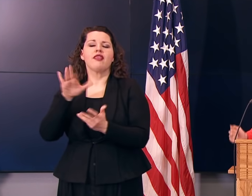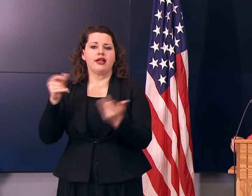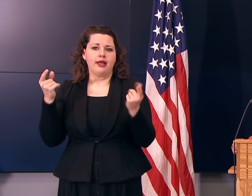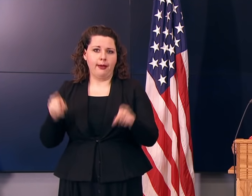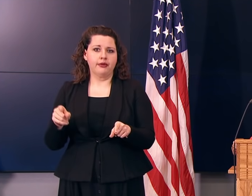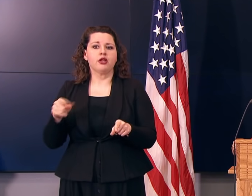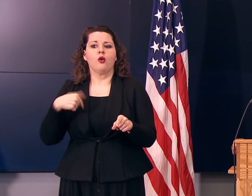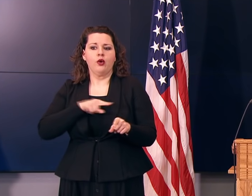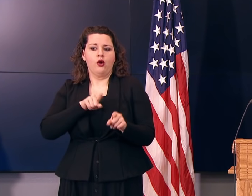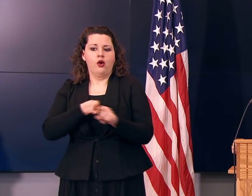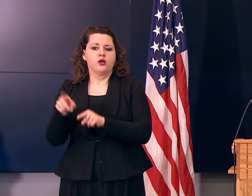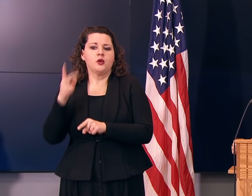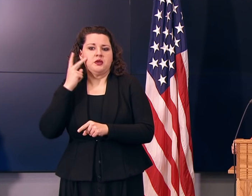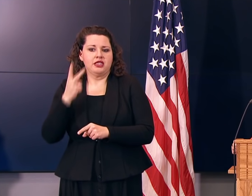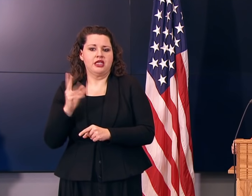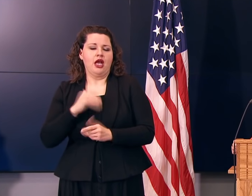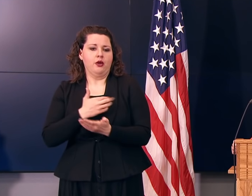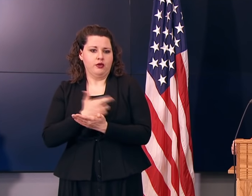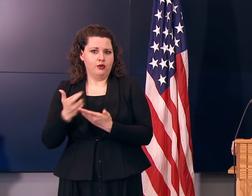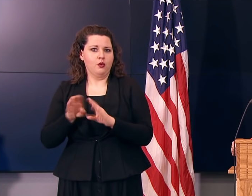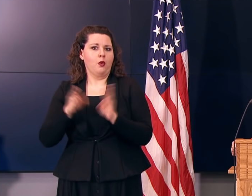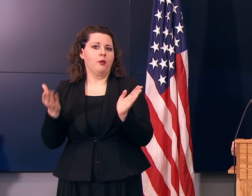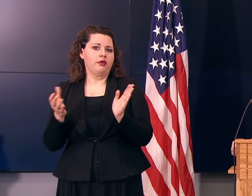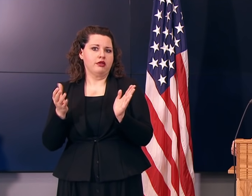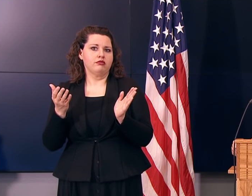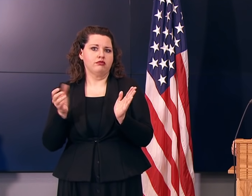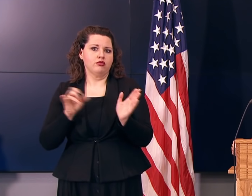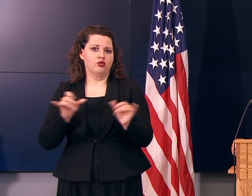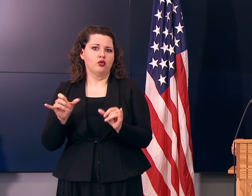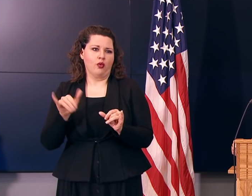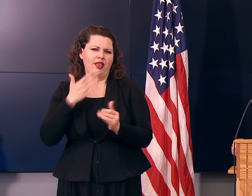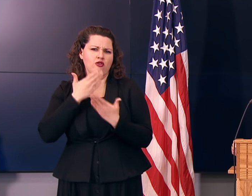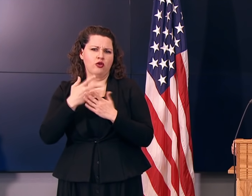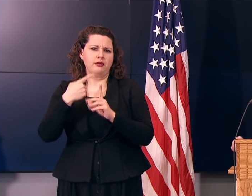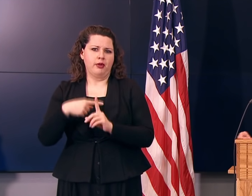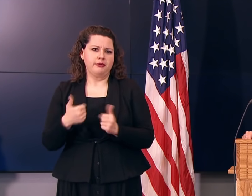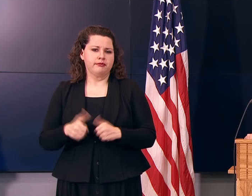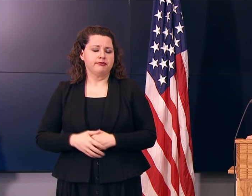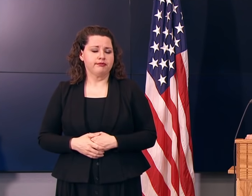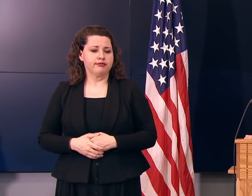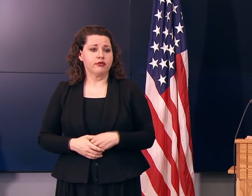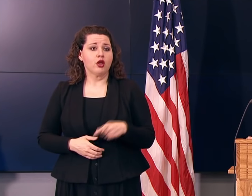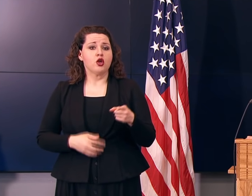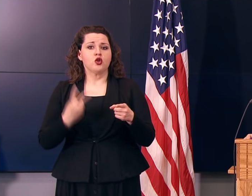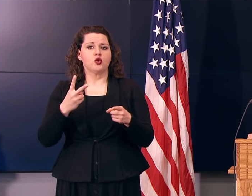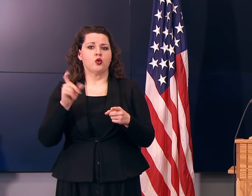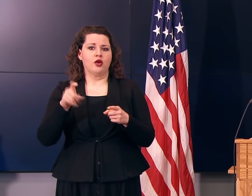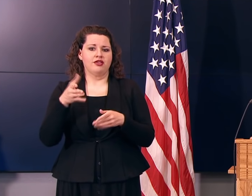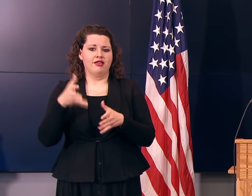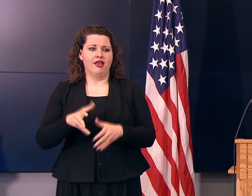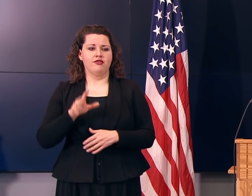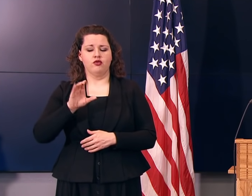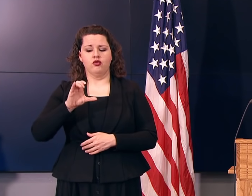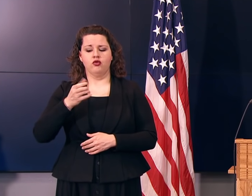we're also starting to see our resources open up too. So that's a good thing. Time for 2 questions left. Chris, KCCI.